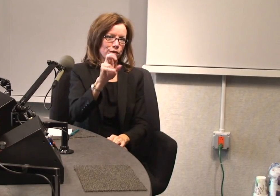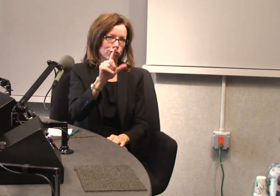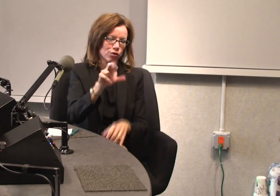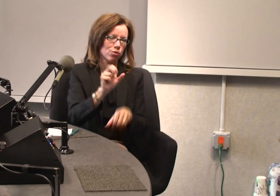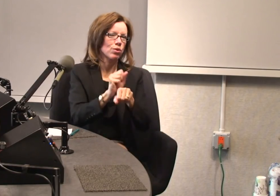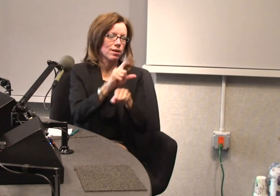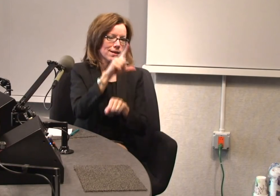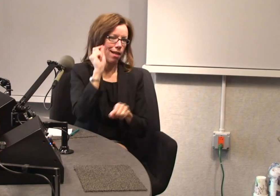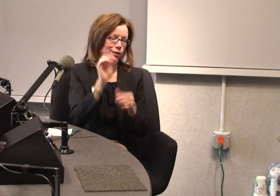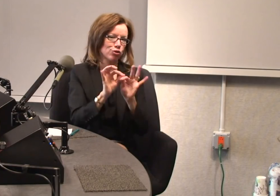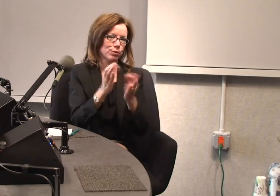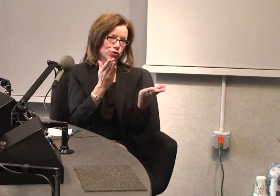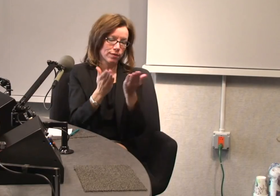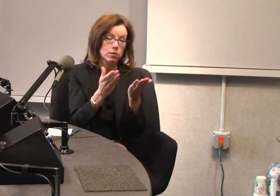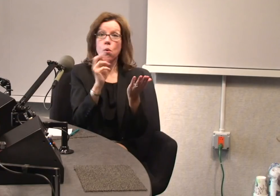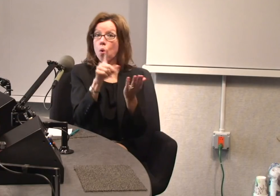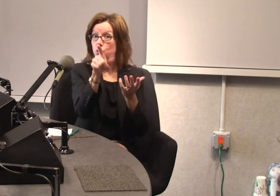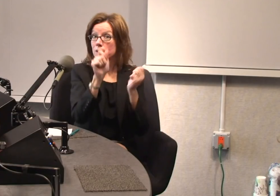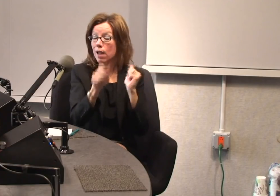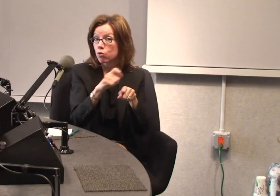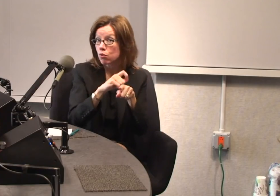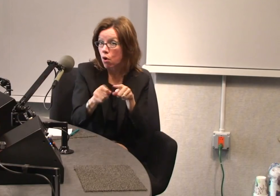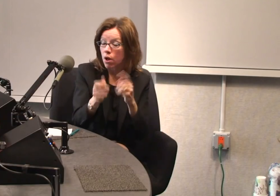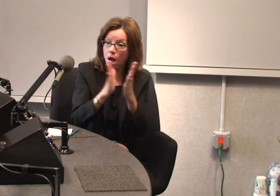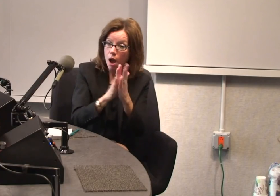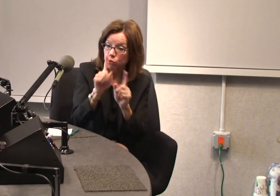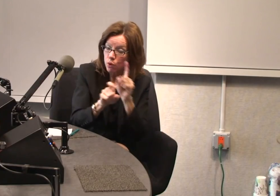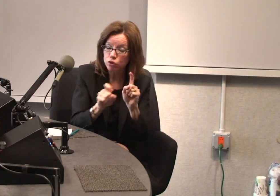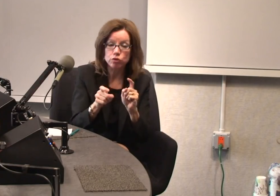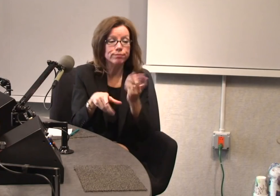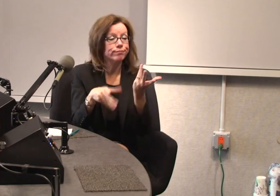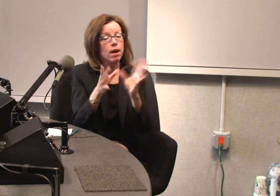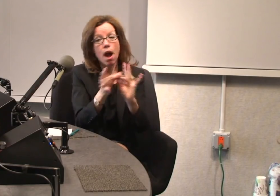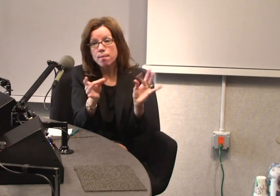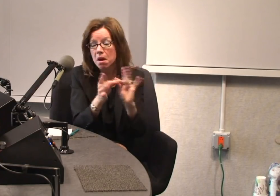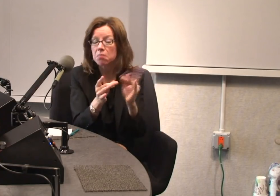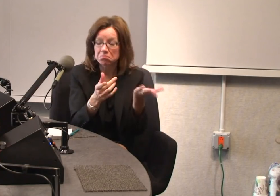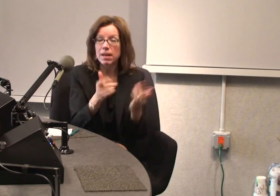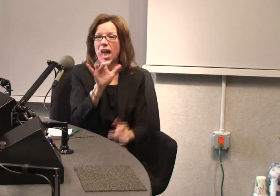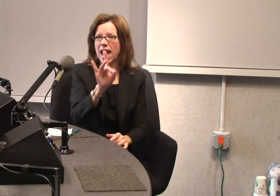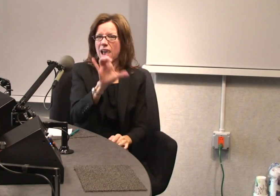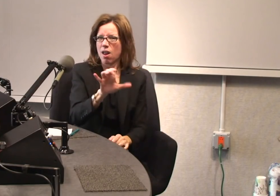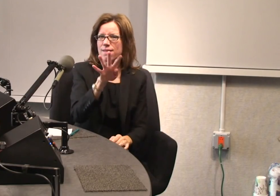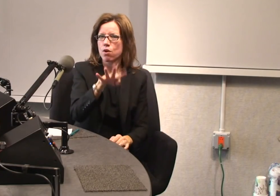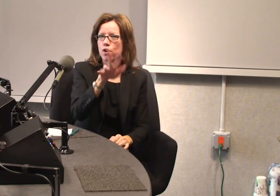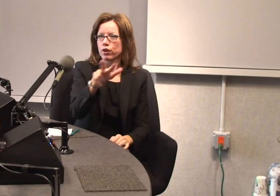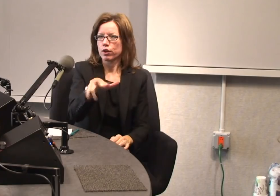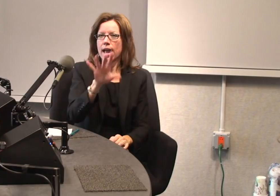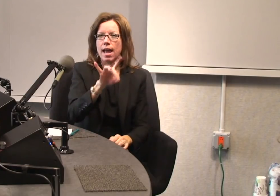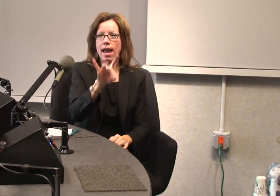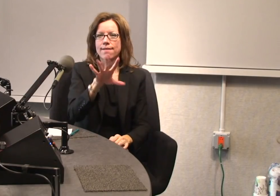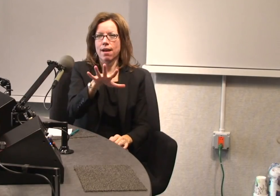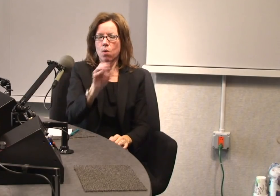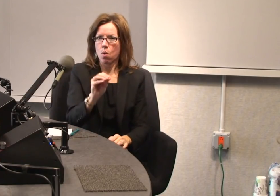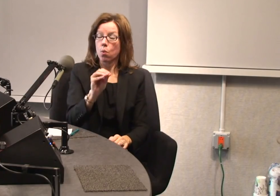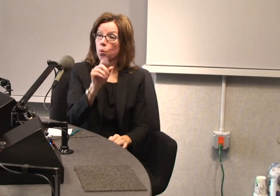Interpreting Service. You can also call with their questions or comments. 800-433-8850. How important do you think it